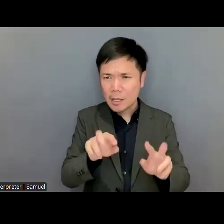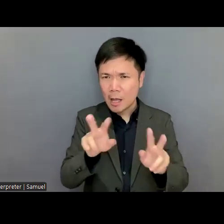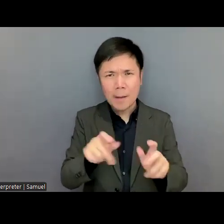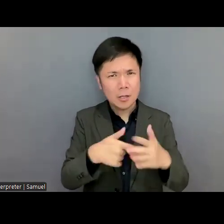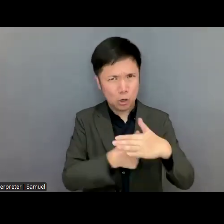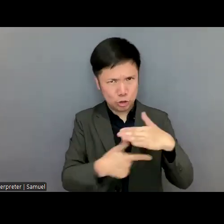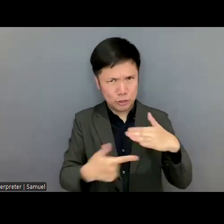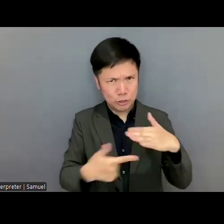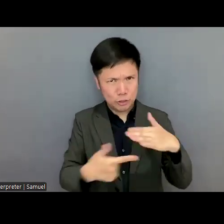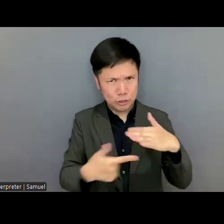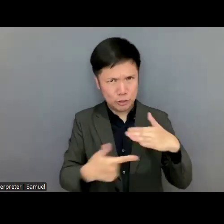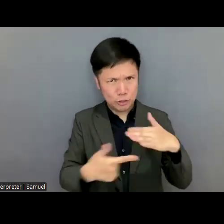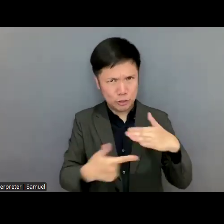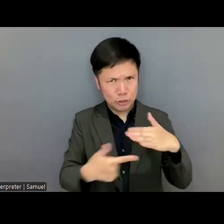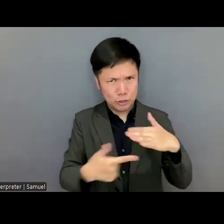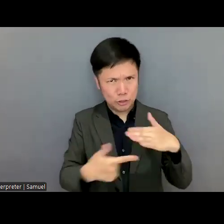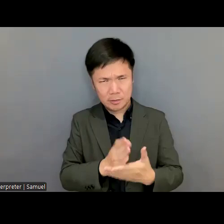But